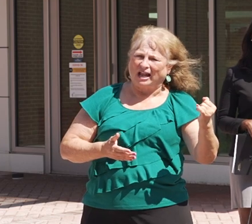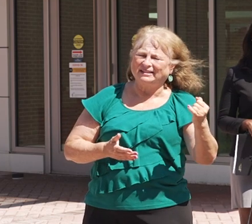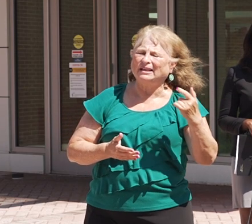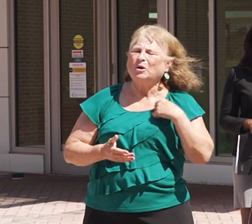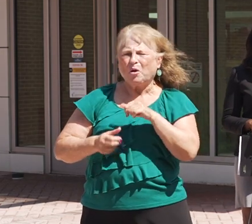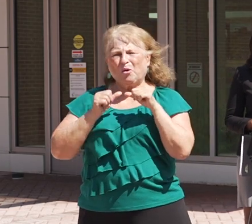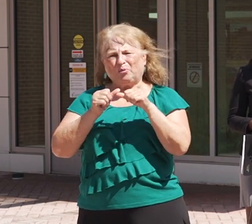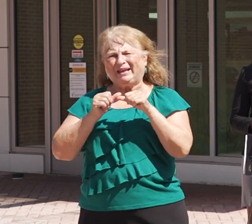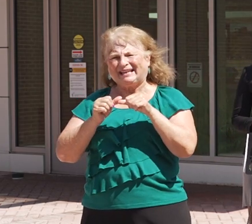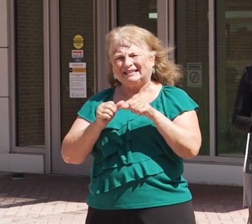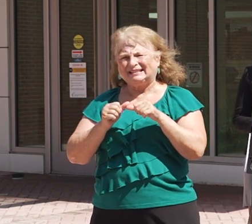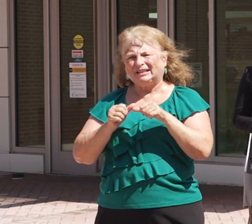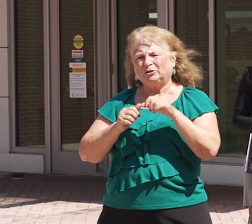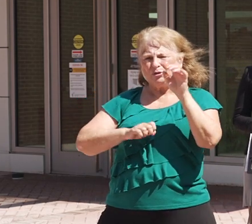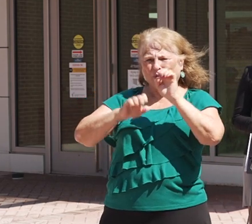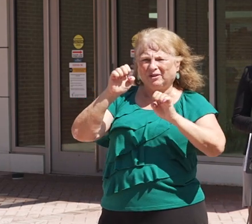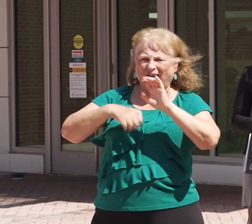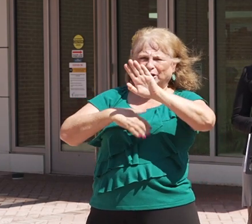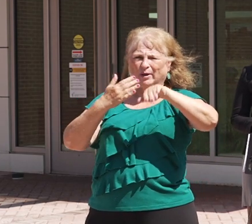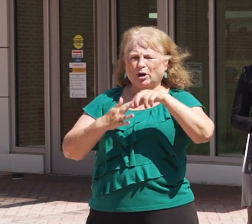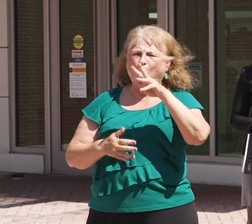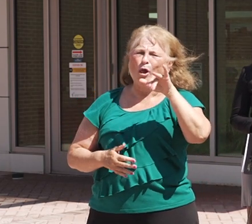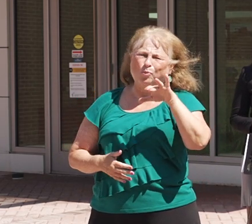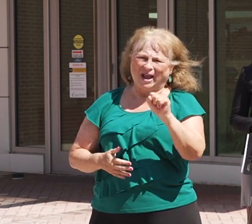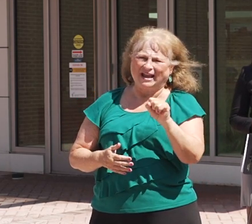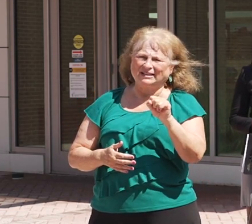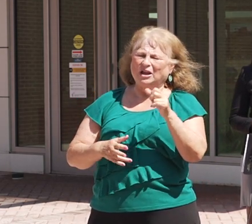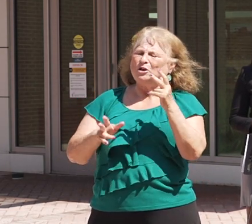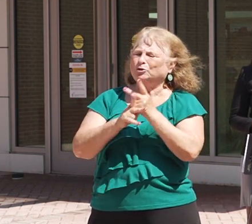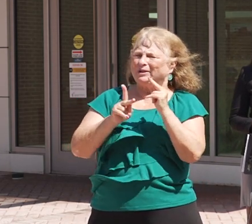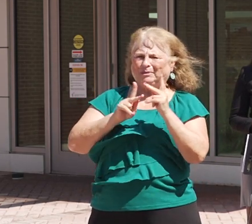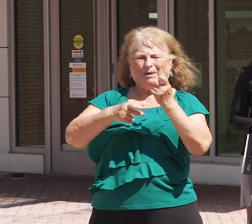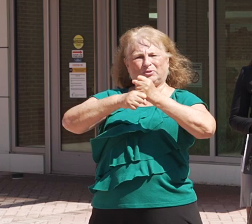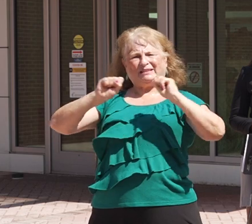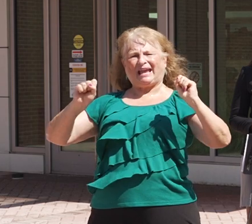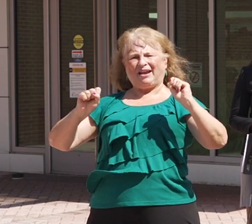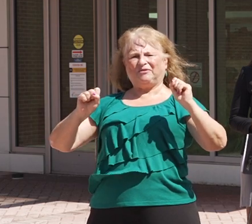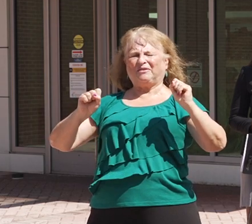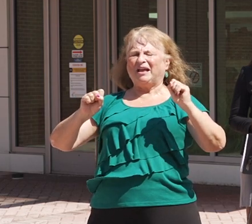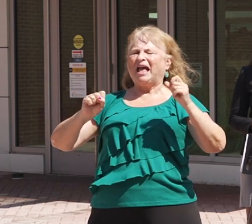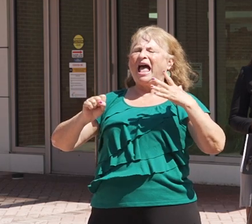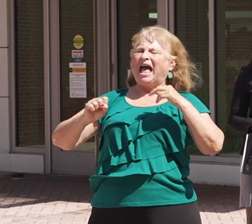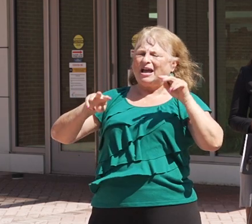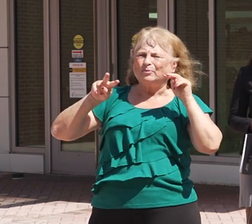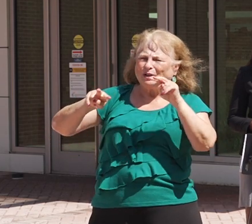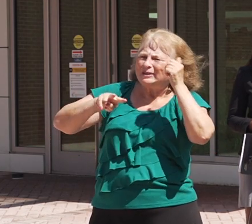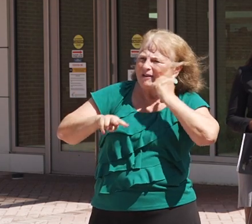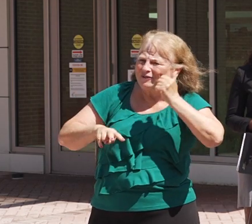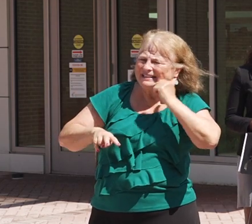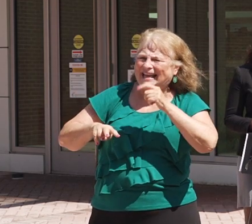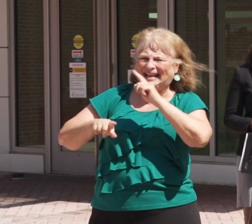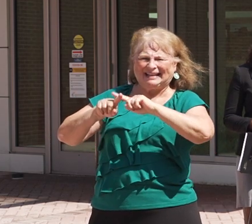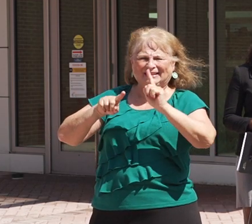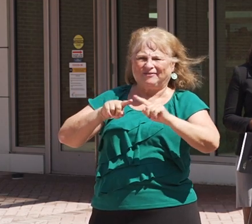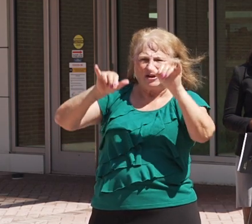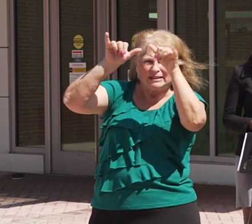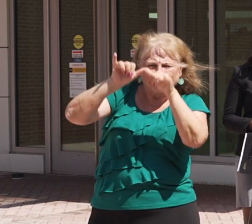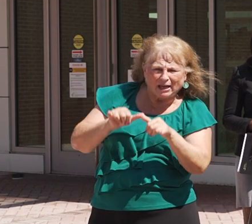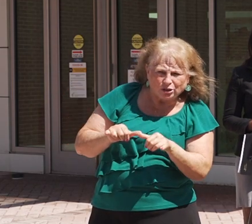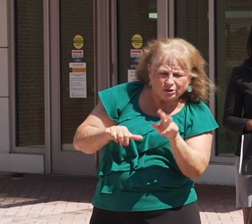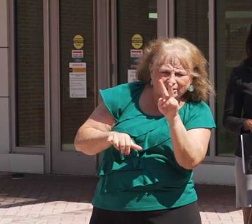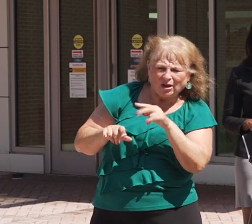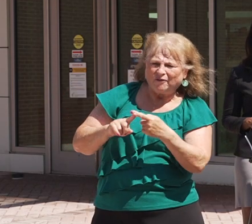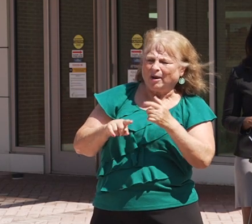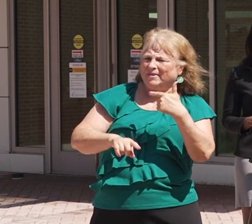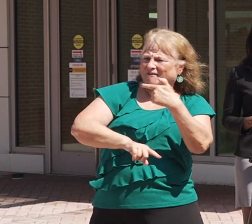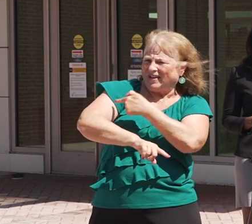We continue to evaluate all ways to keep people safe, and we look each day at the various metrics from